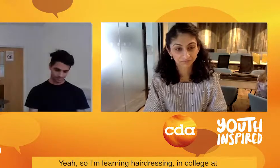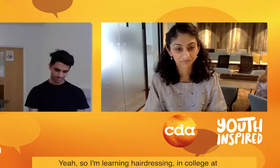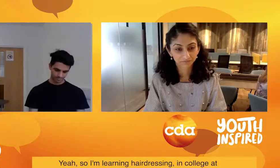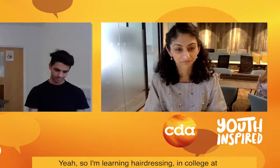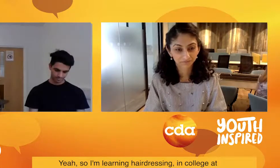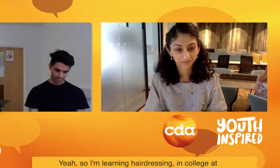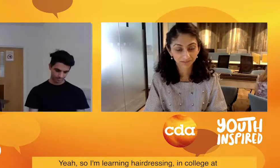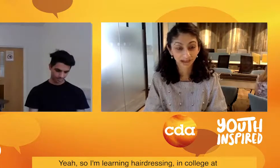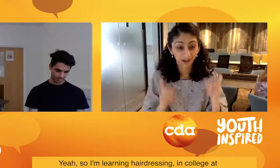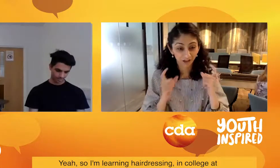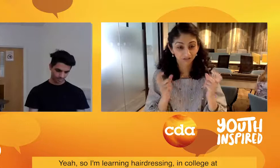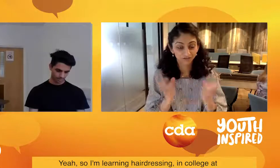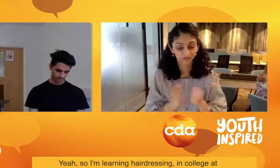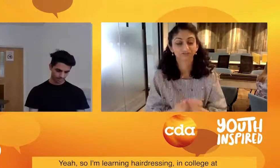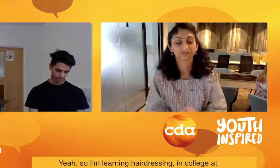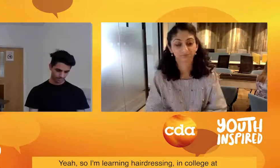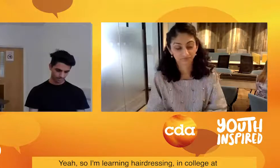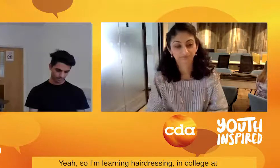in college at the moment,